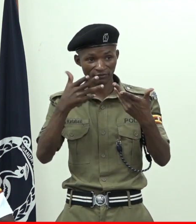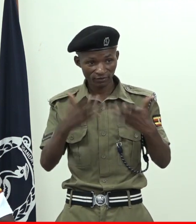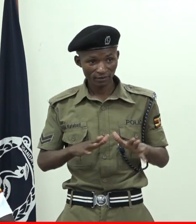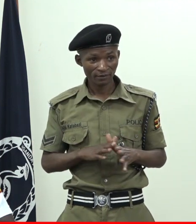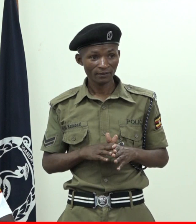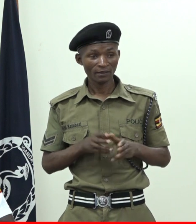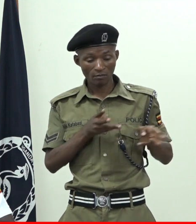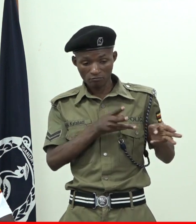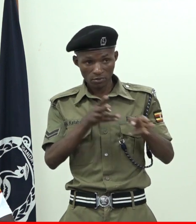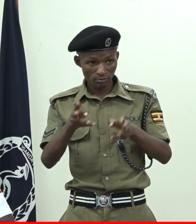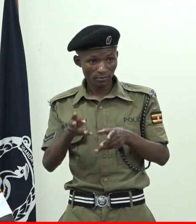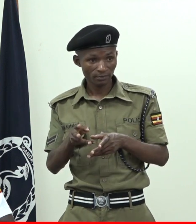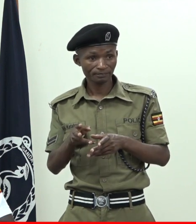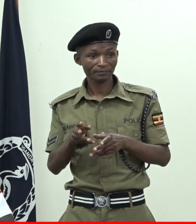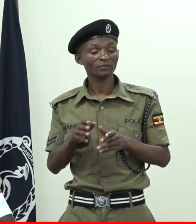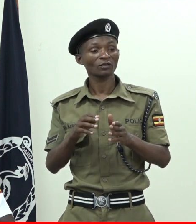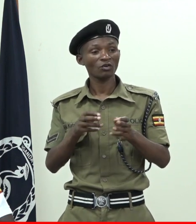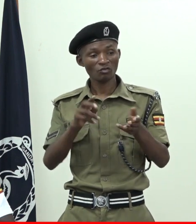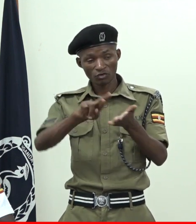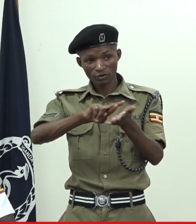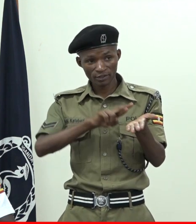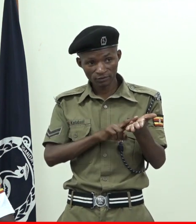the process of registration also